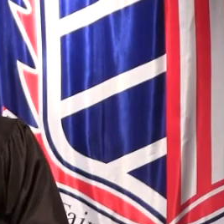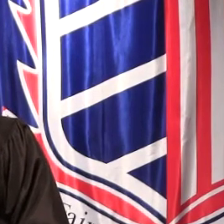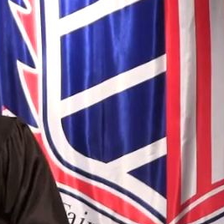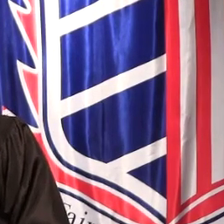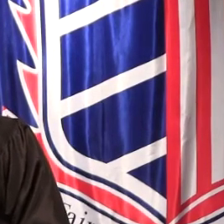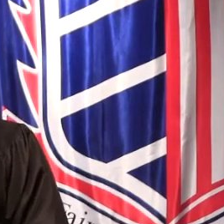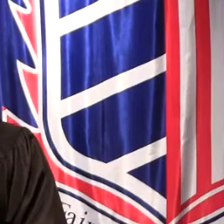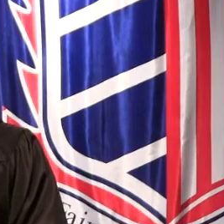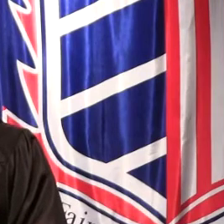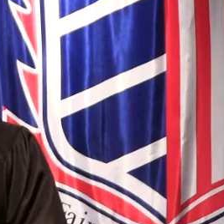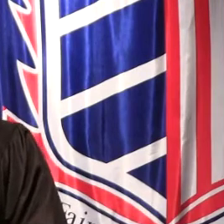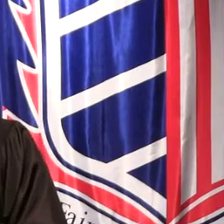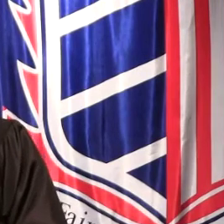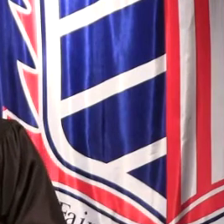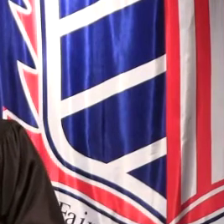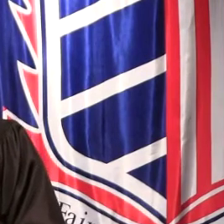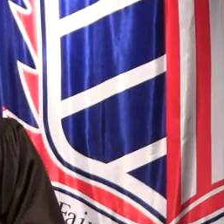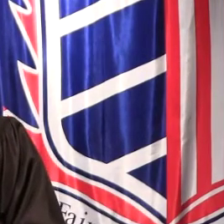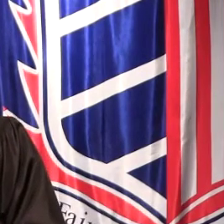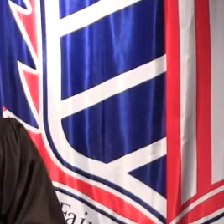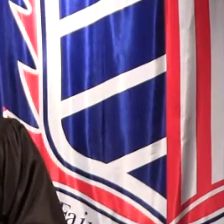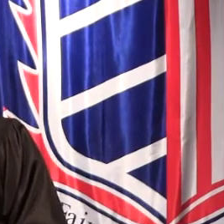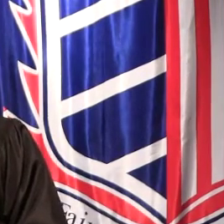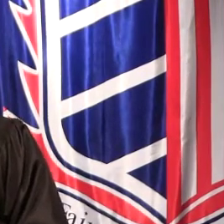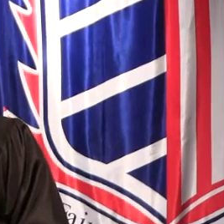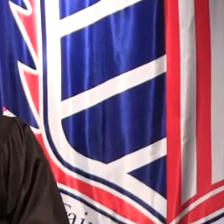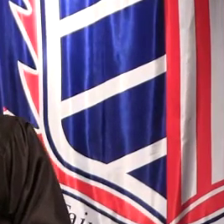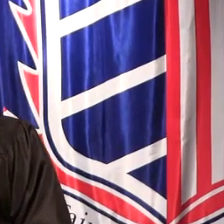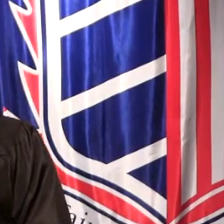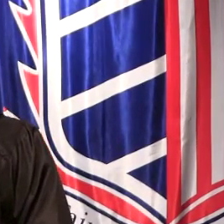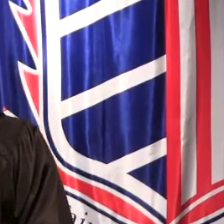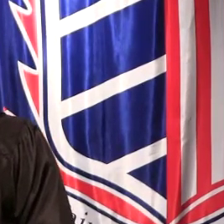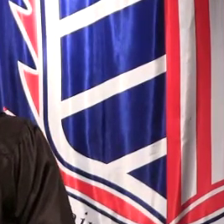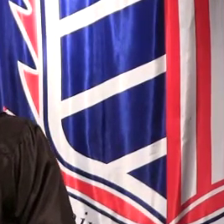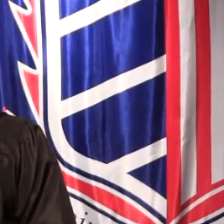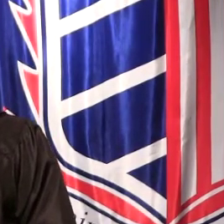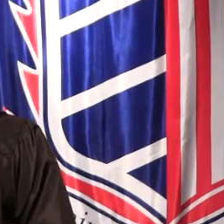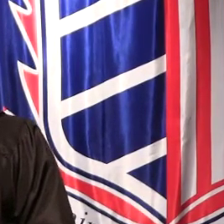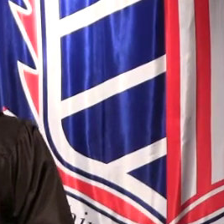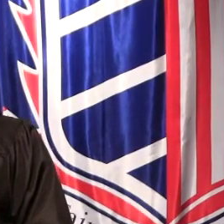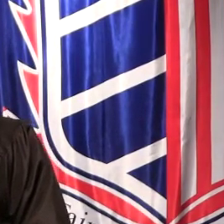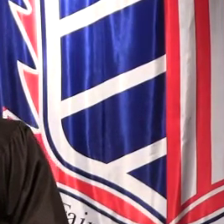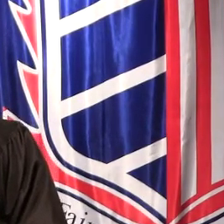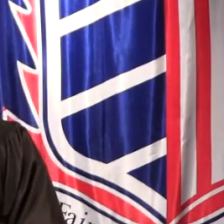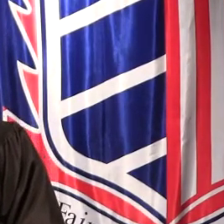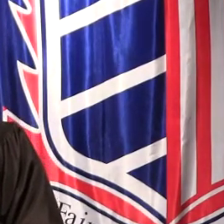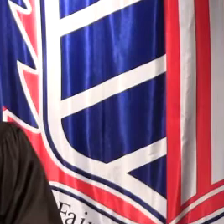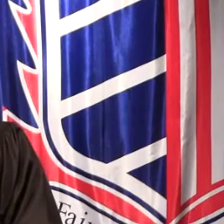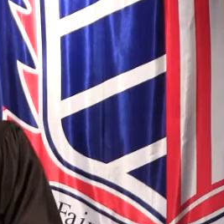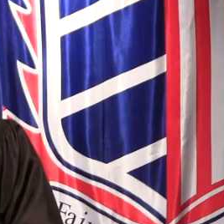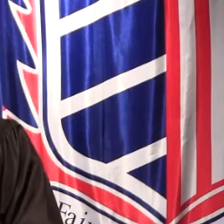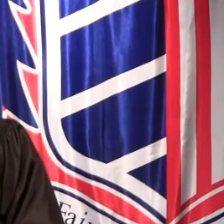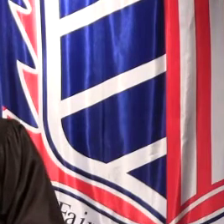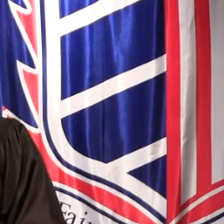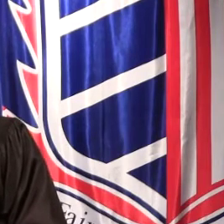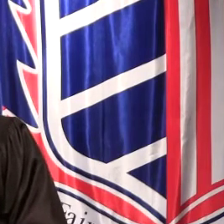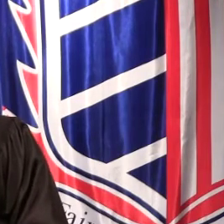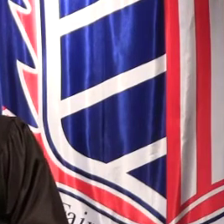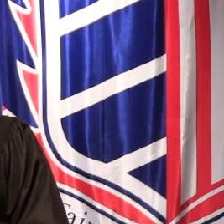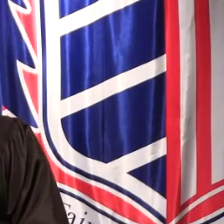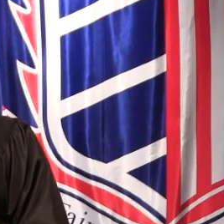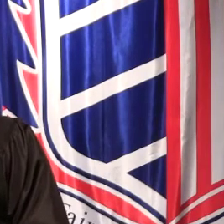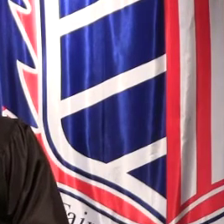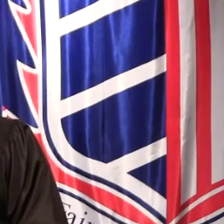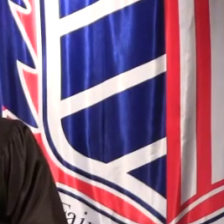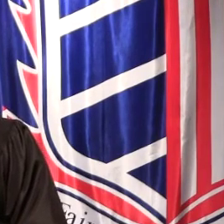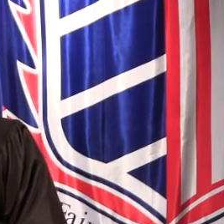great advancements in our world. Advancements which you intuitively gravitate toward, and ones that will